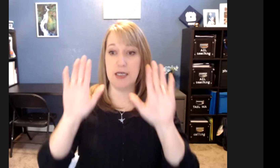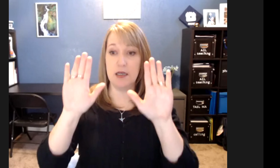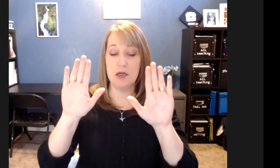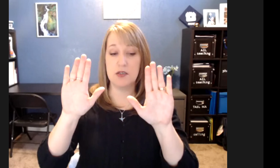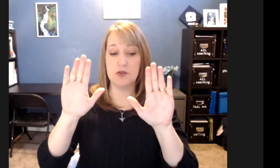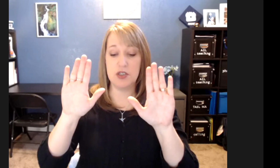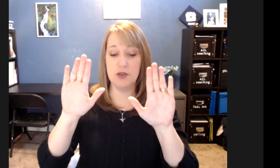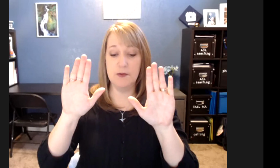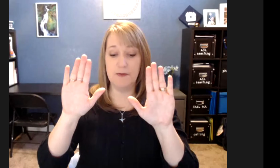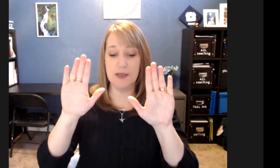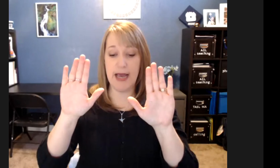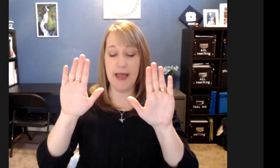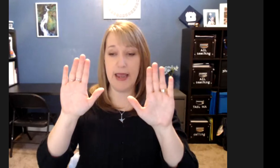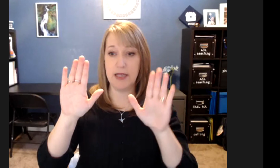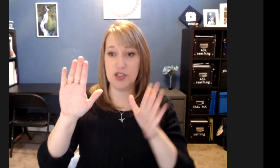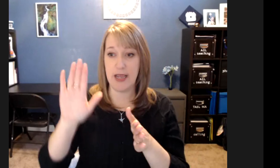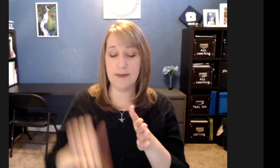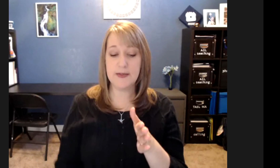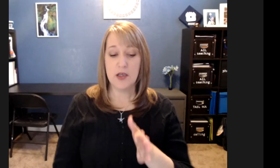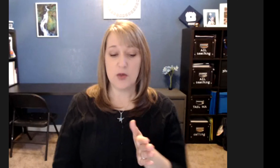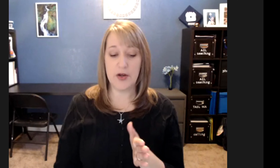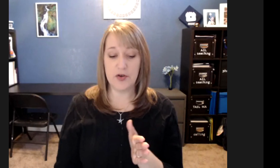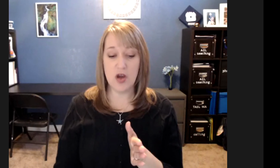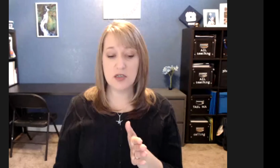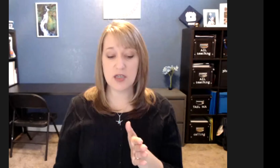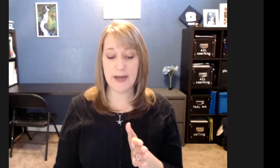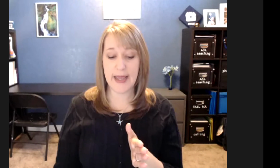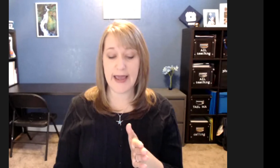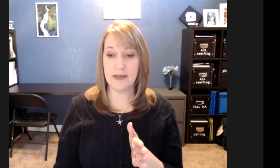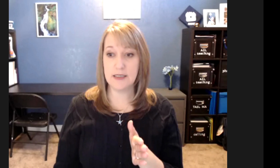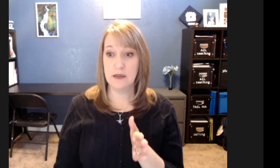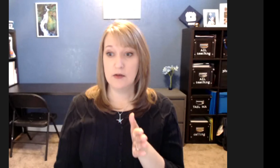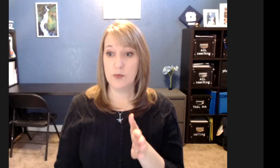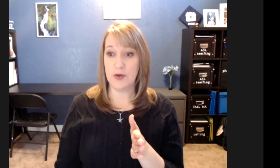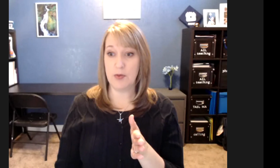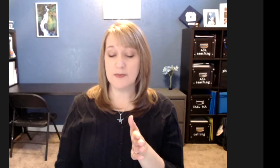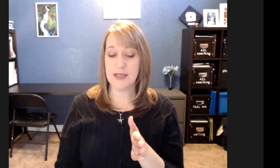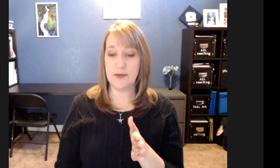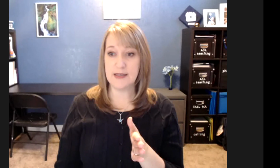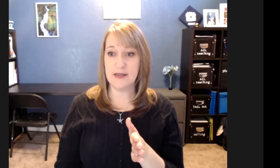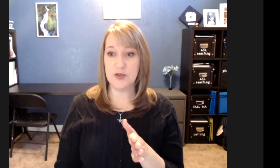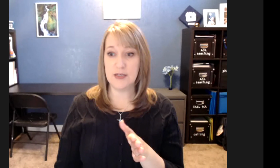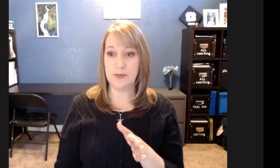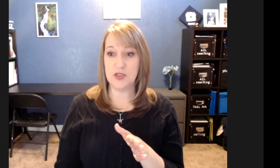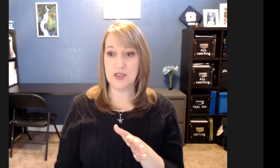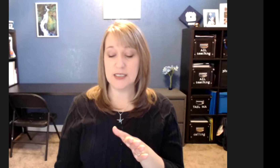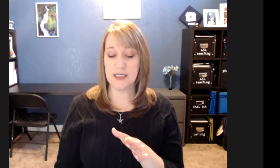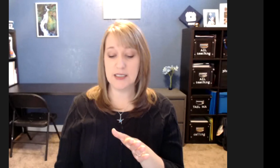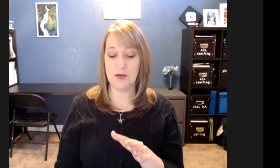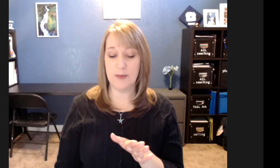Psychology. So 2 flat hand shapes. You want your non-dominant hand with your palm sideways, and then you tip it just a little